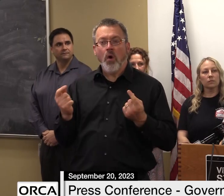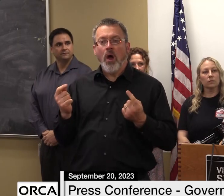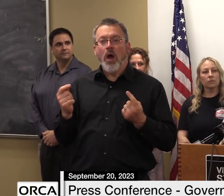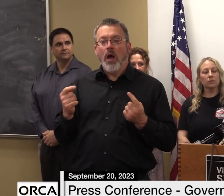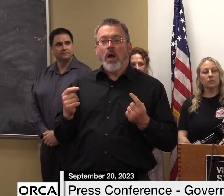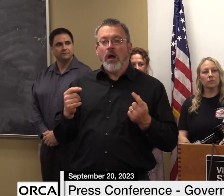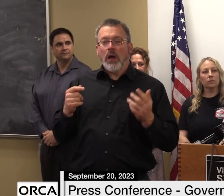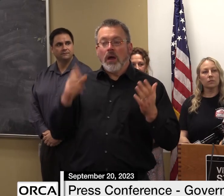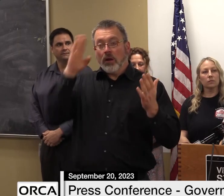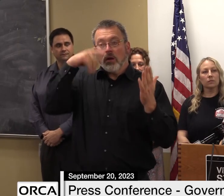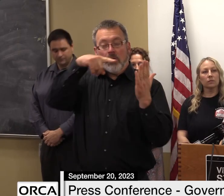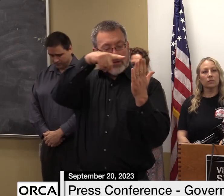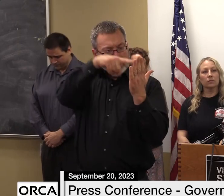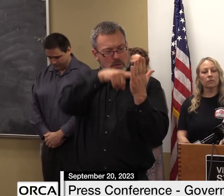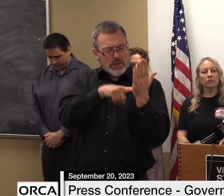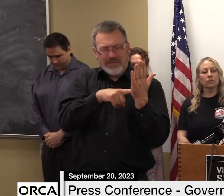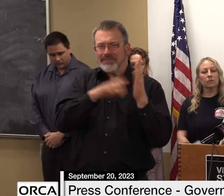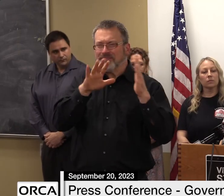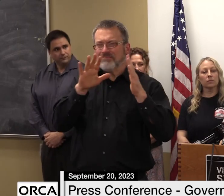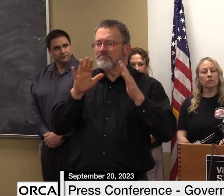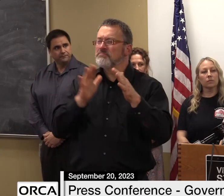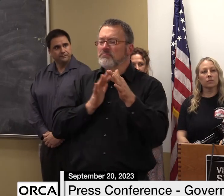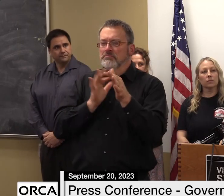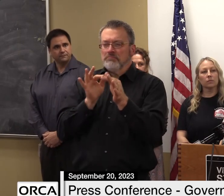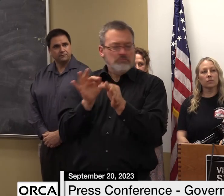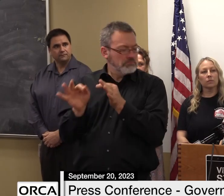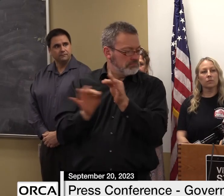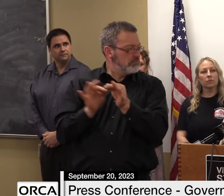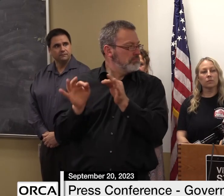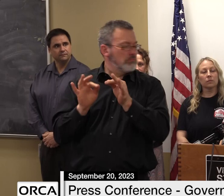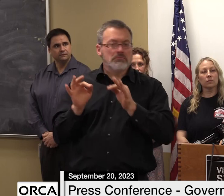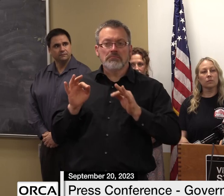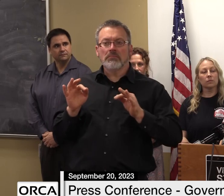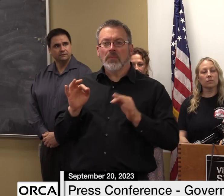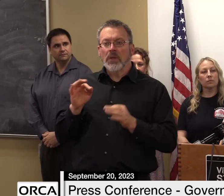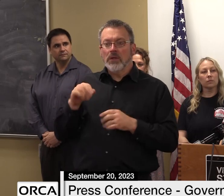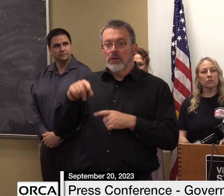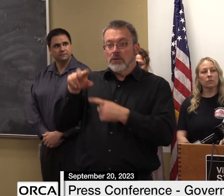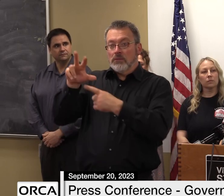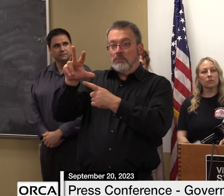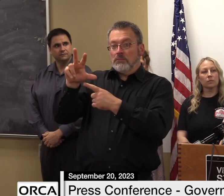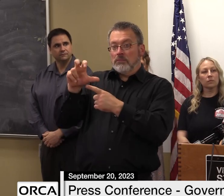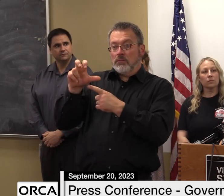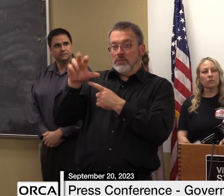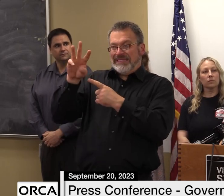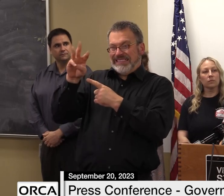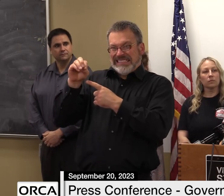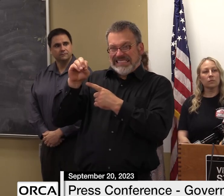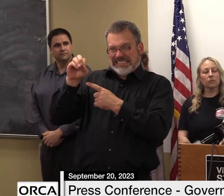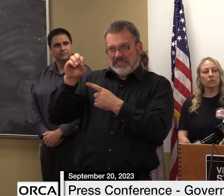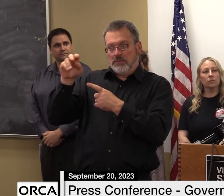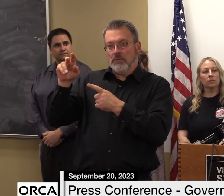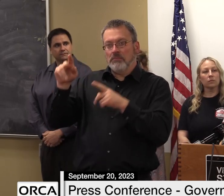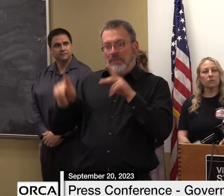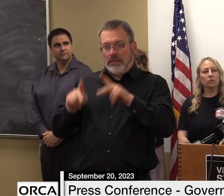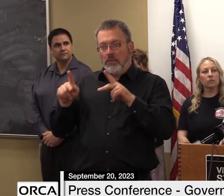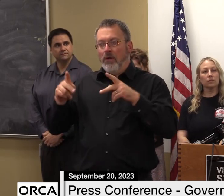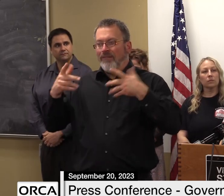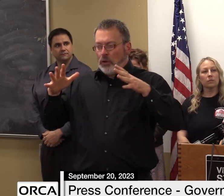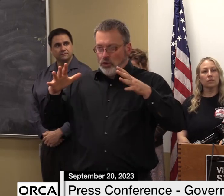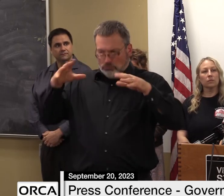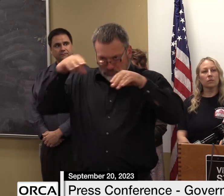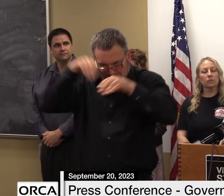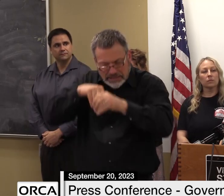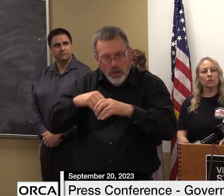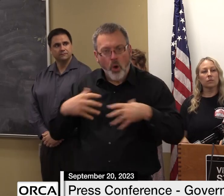Vermonters. You know, we have over 360 people here in Vermont focused on the recovery.